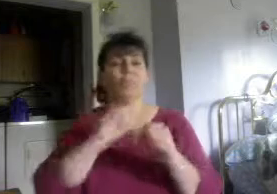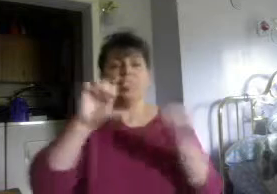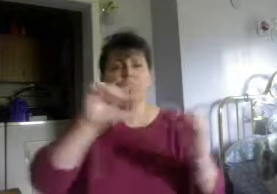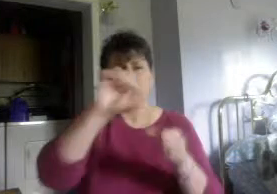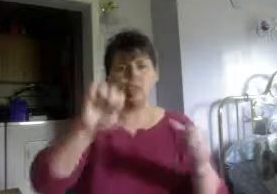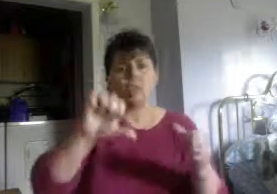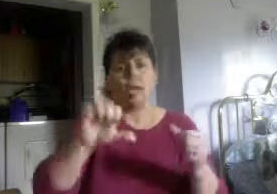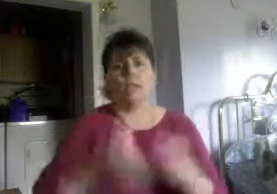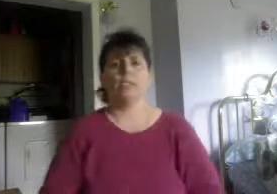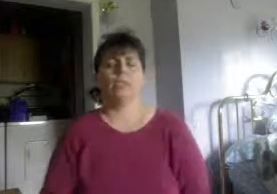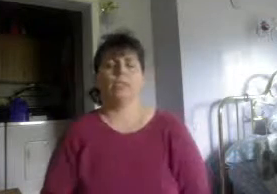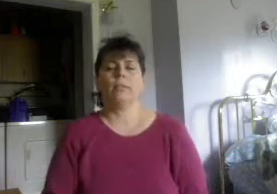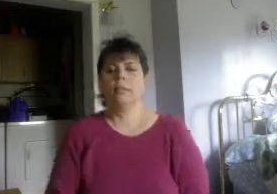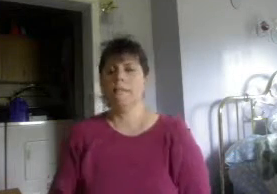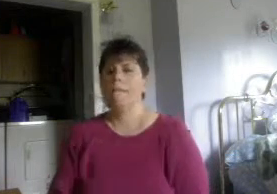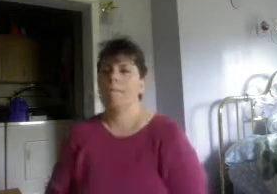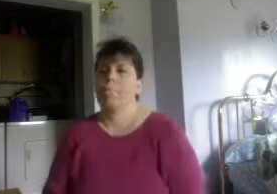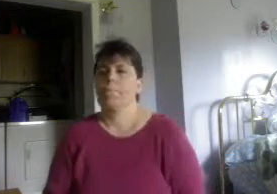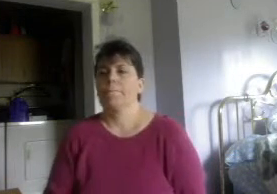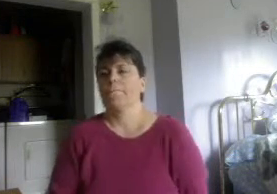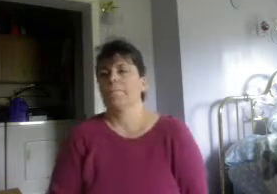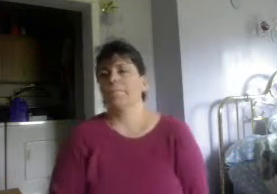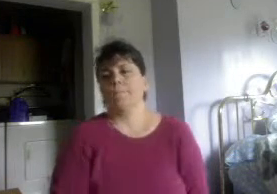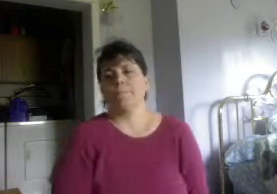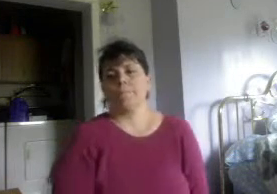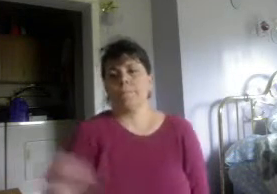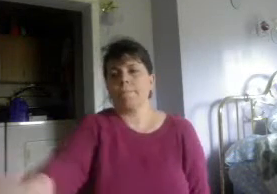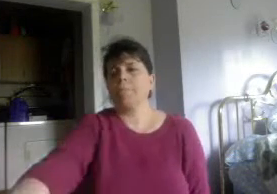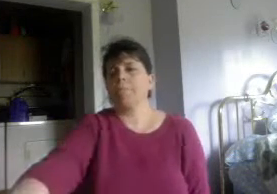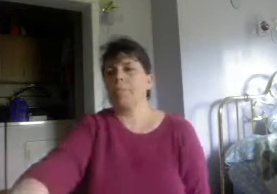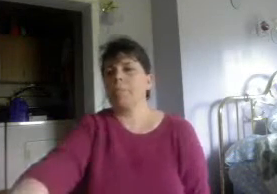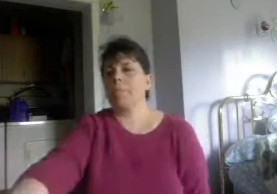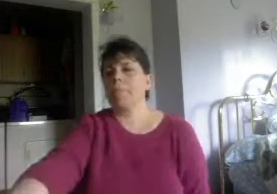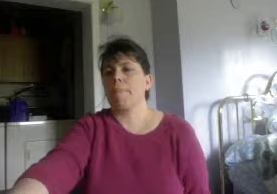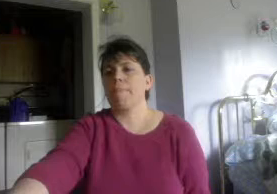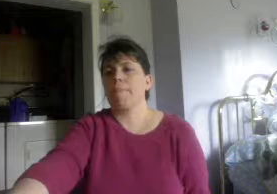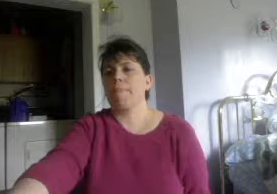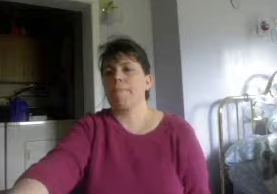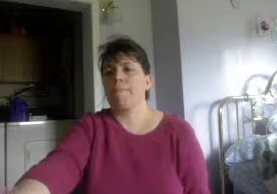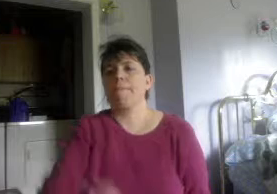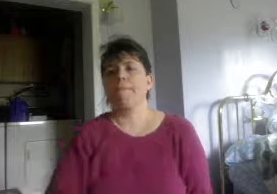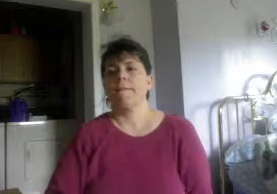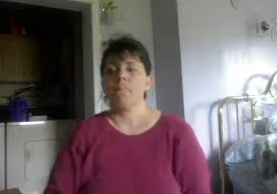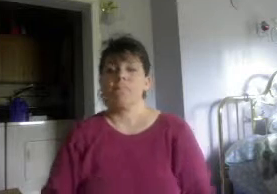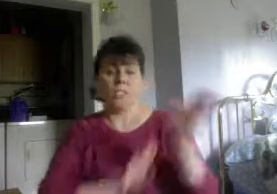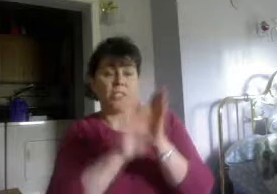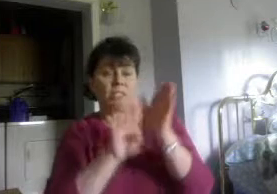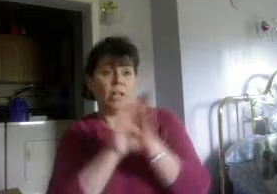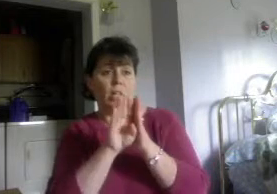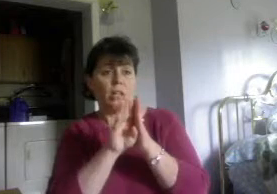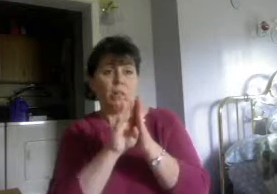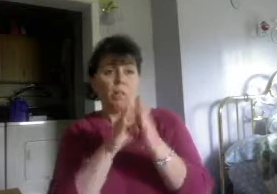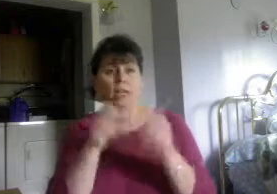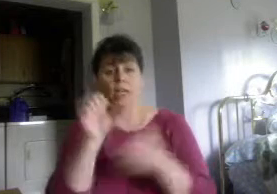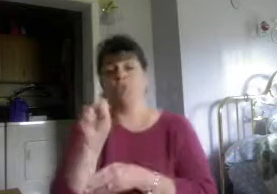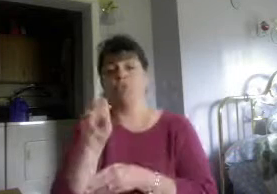to begin to draw some closure to your workshop. Develop a mini survey that you could pass out to all the teens. Anywhere from 10